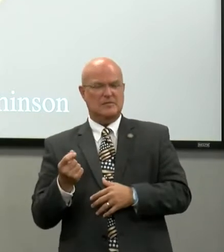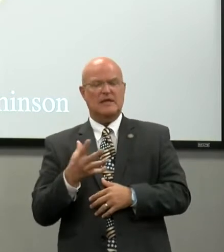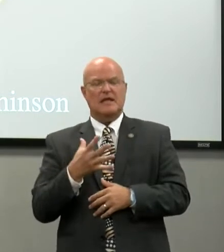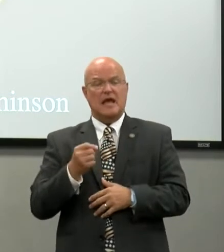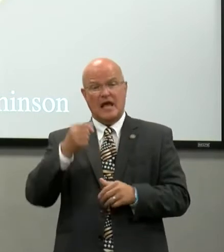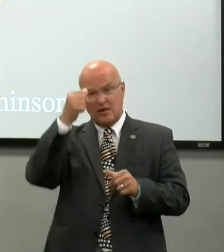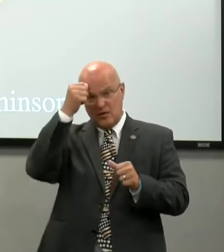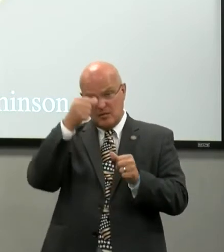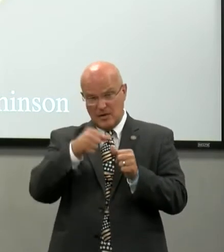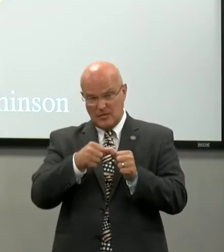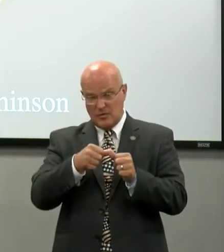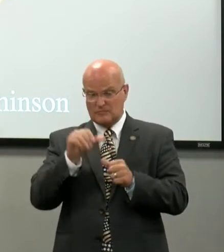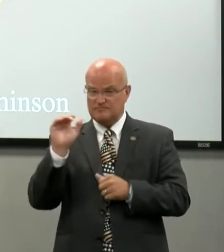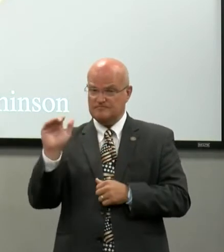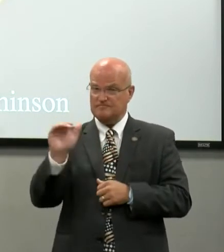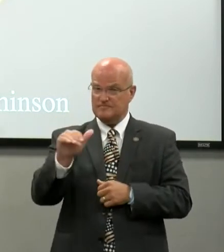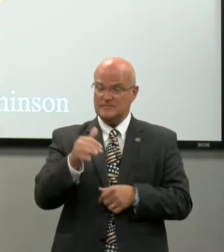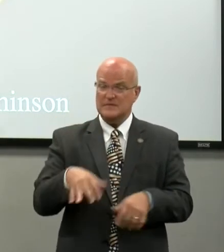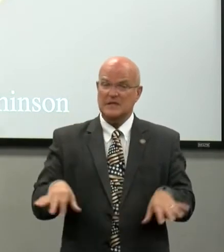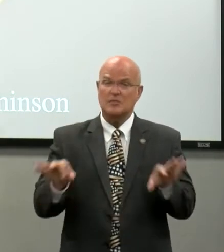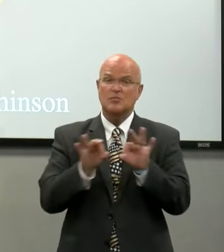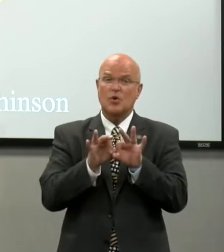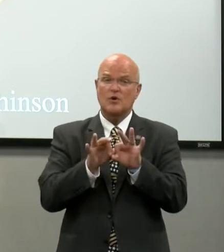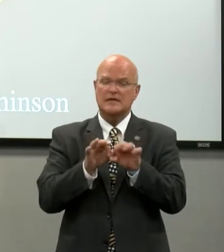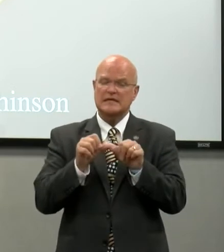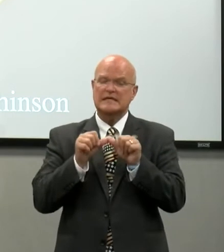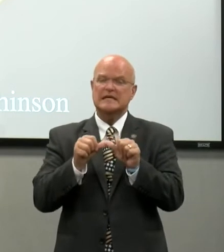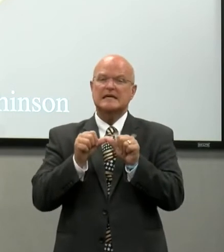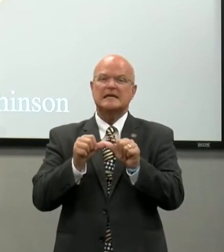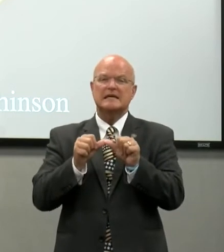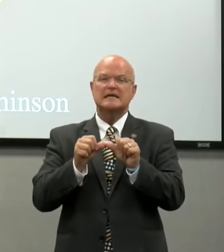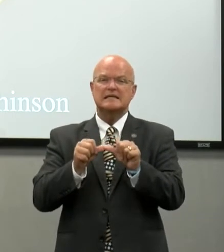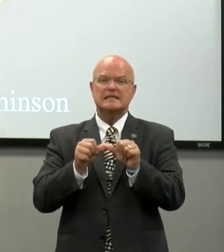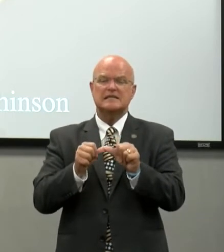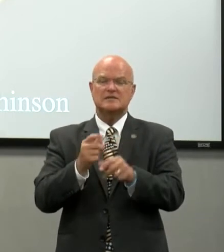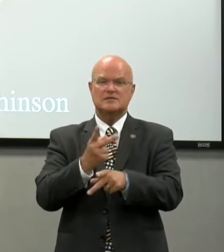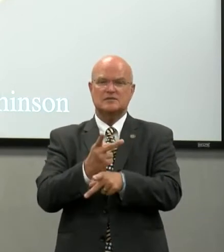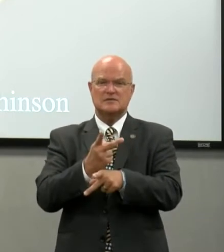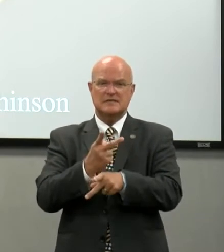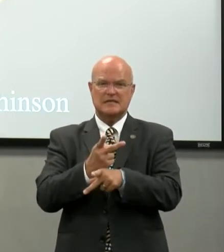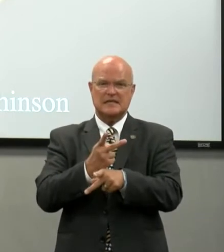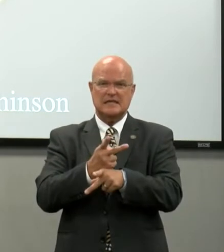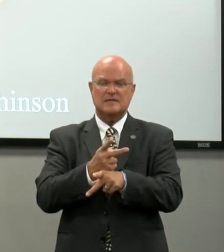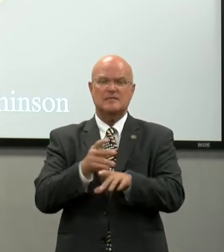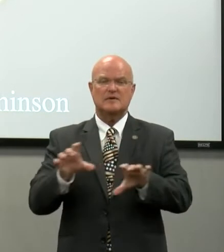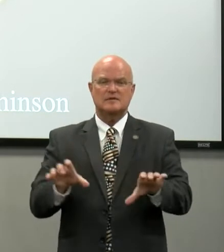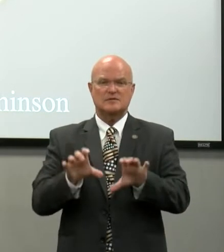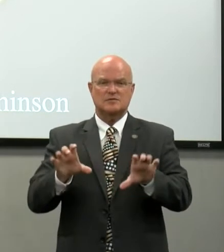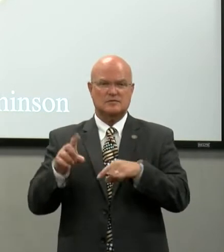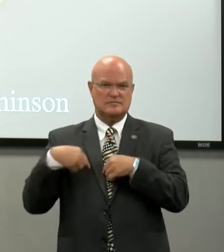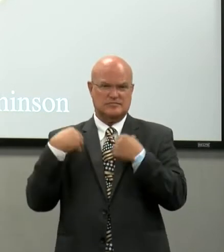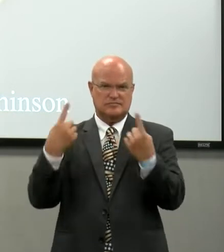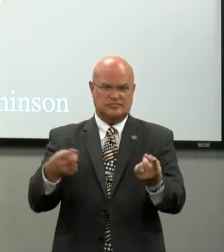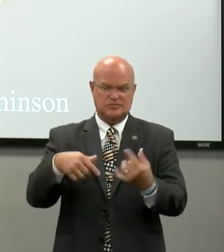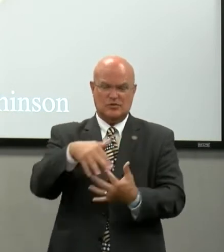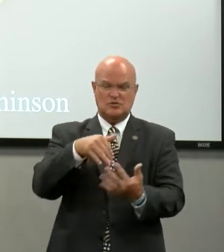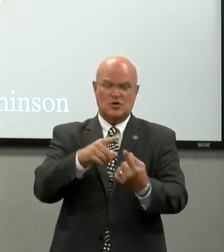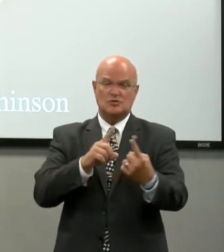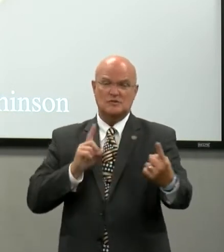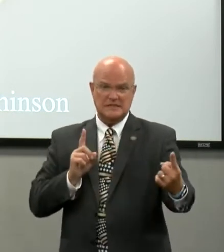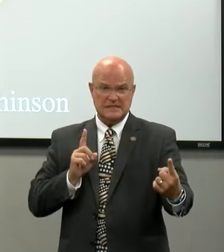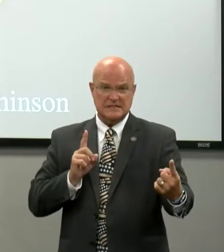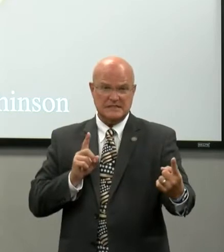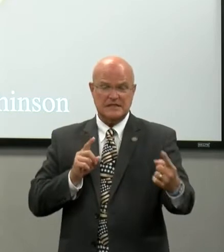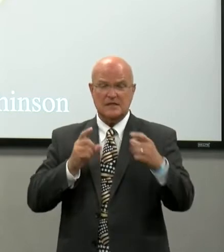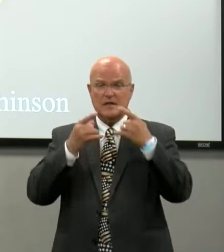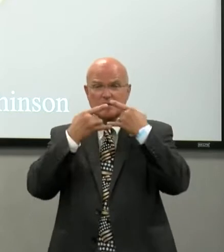want to remind the public that it's important that you continue to maintain what we've talked about all along, that is the social distancing,